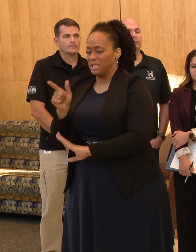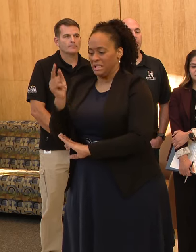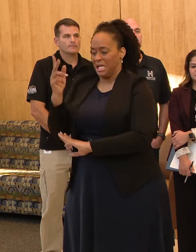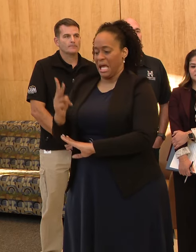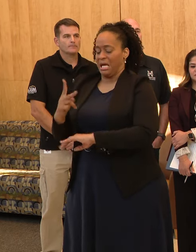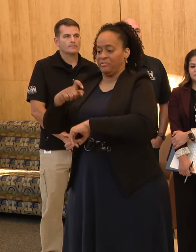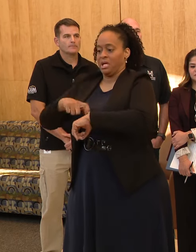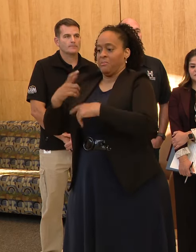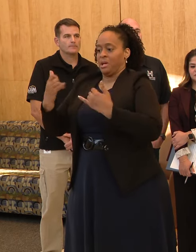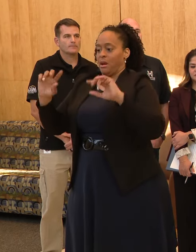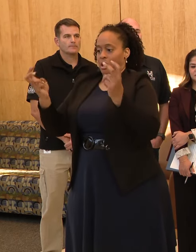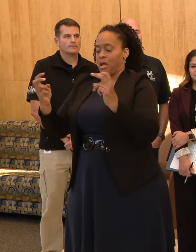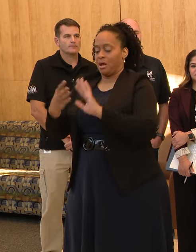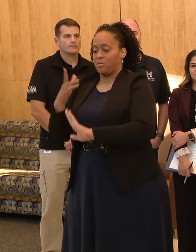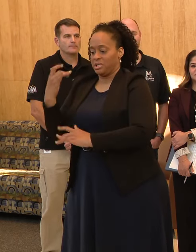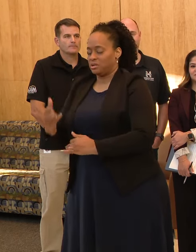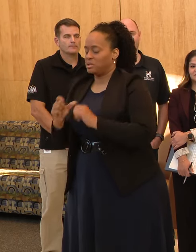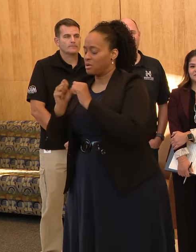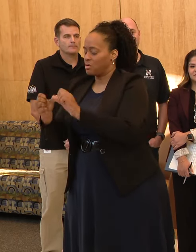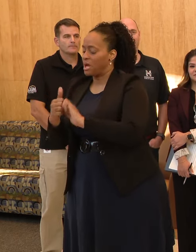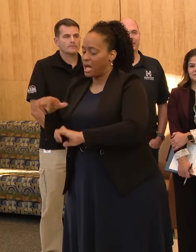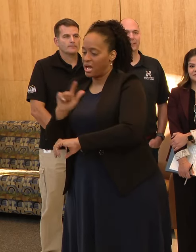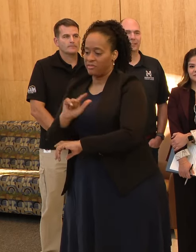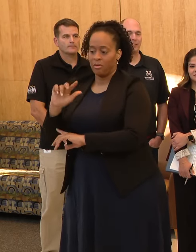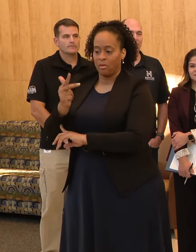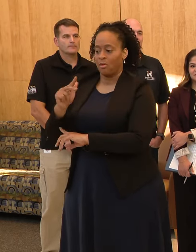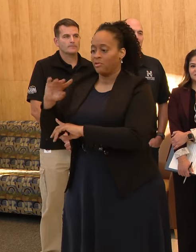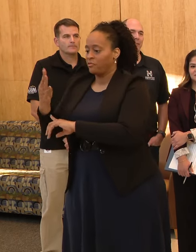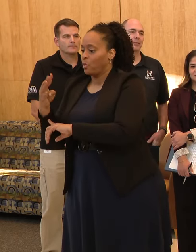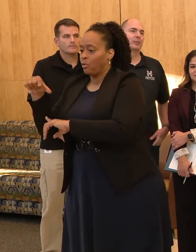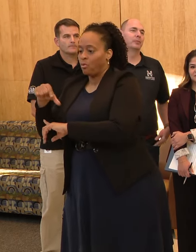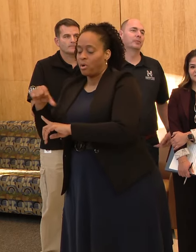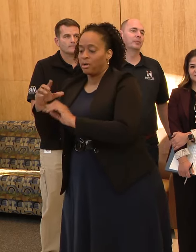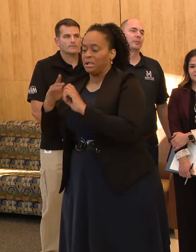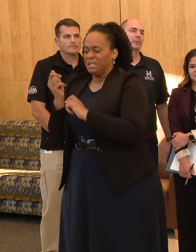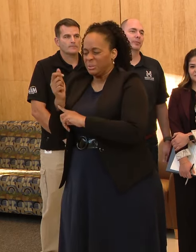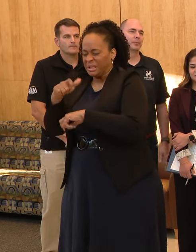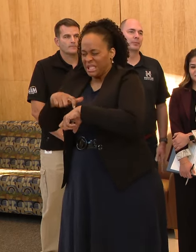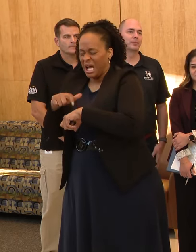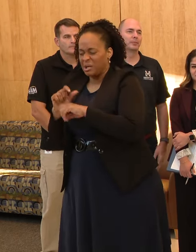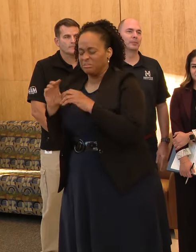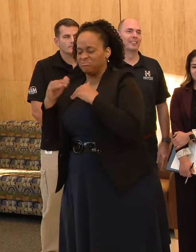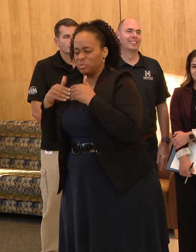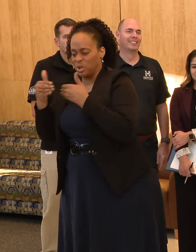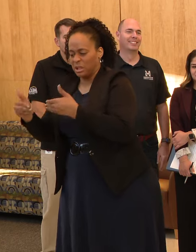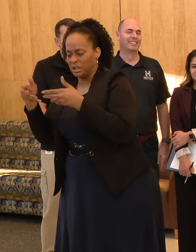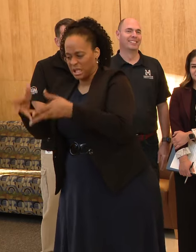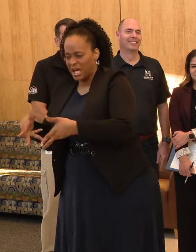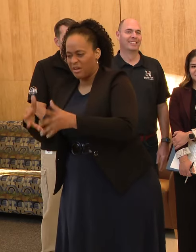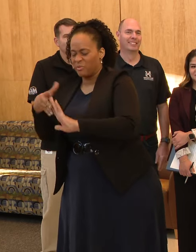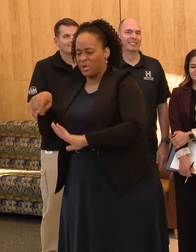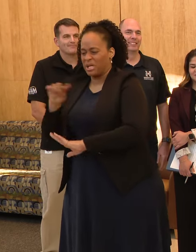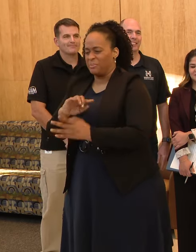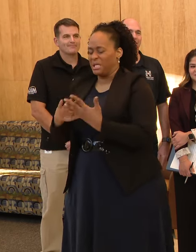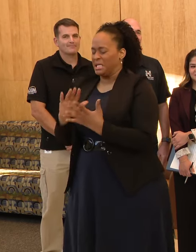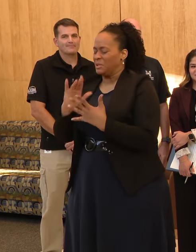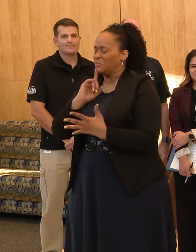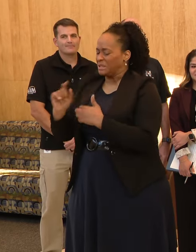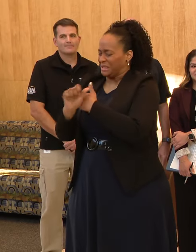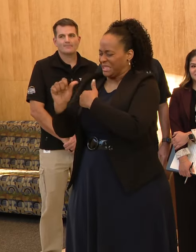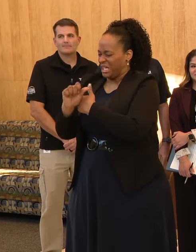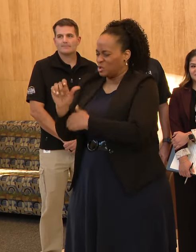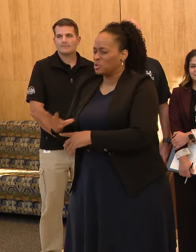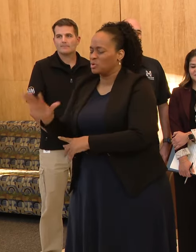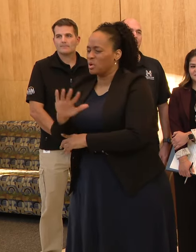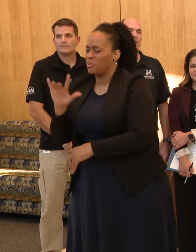halftime. We got third and fourth quarters to go. We're going to be in the red zone. We've got to be very